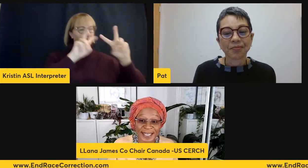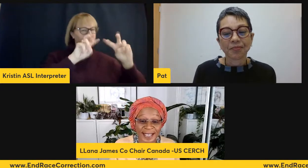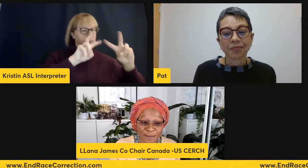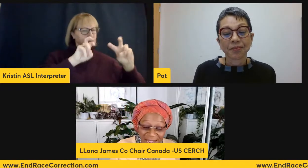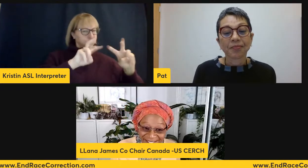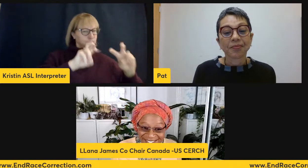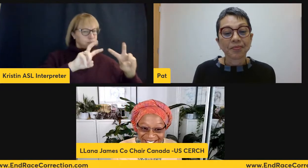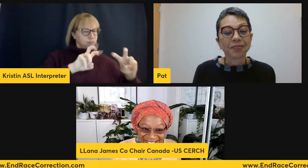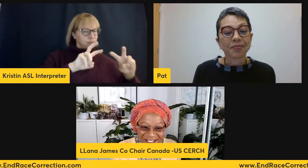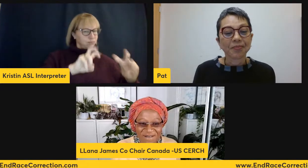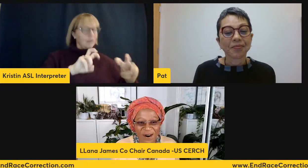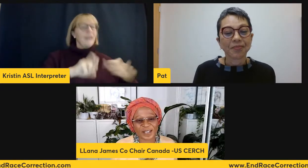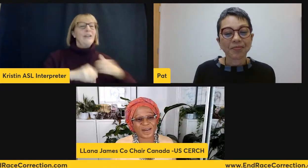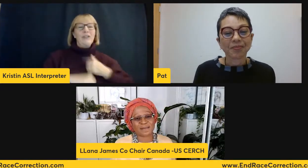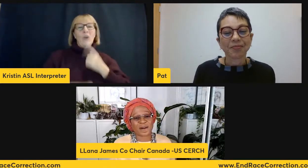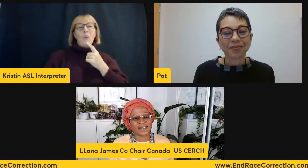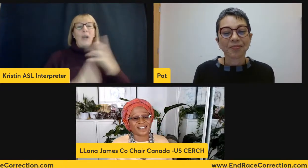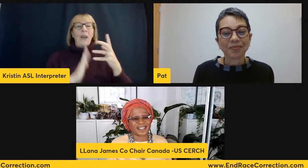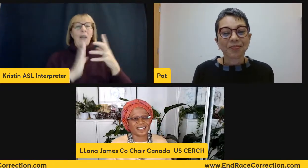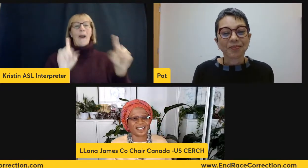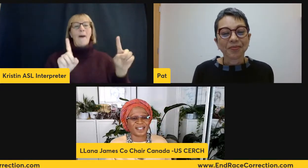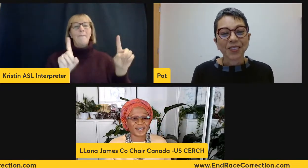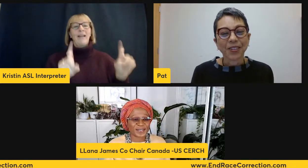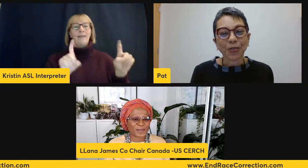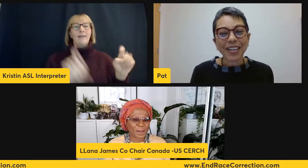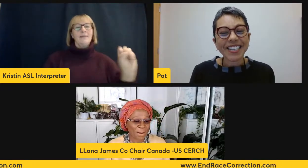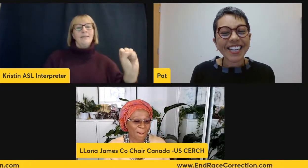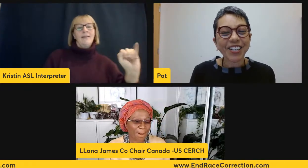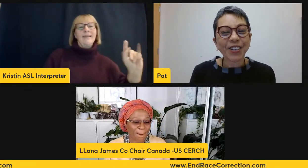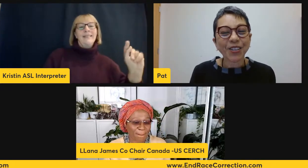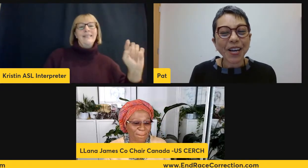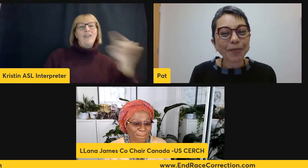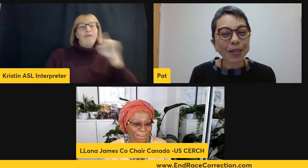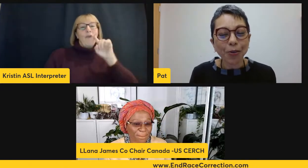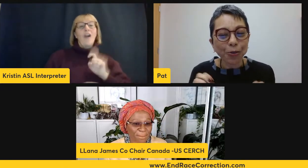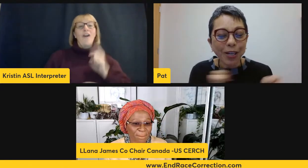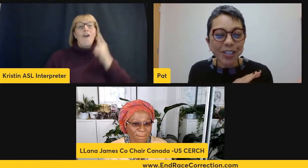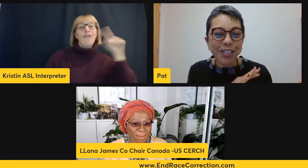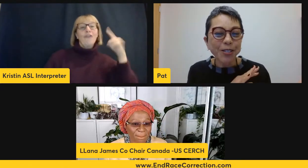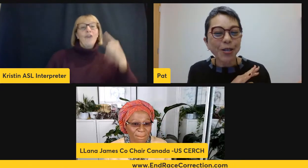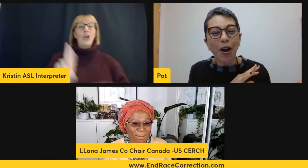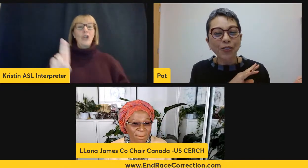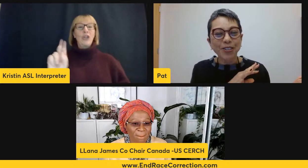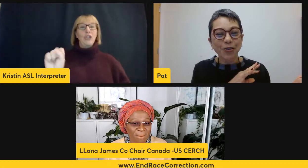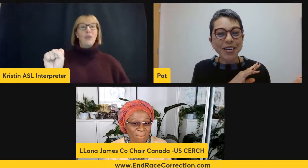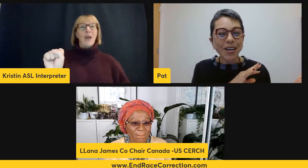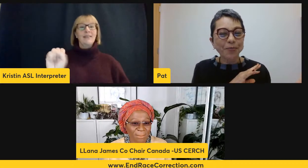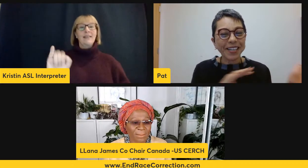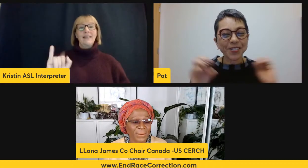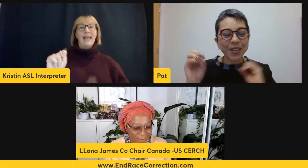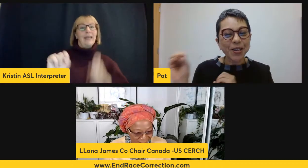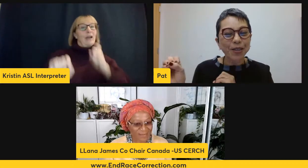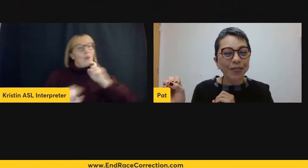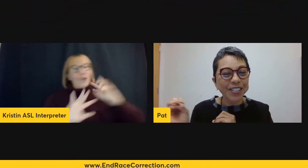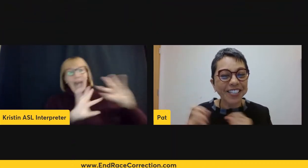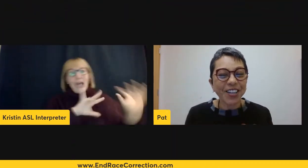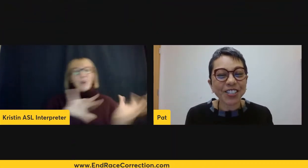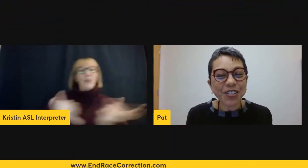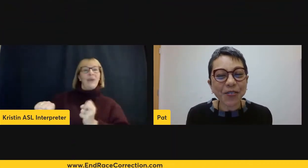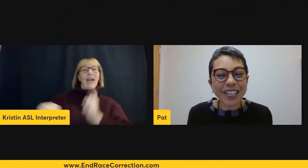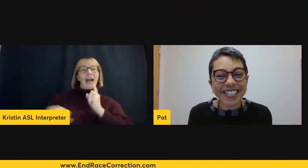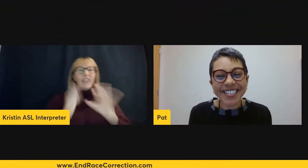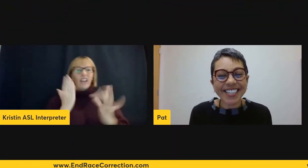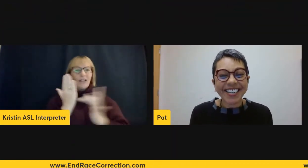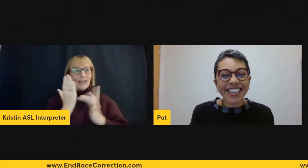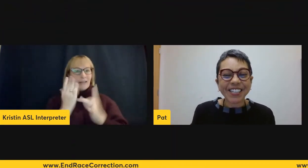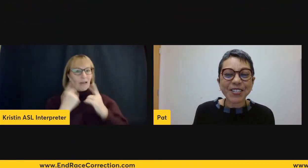actually acting as a pilot site for our US partners. Great, thank you. And I'm gonna rush us off the screen now because I think we have our